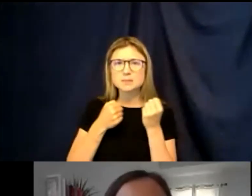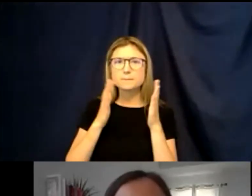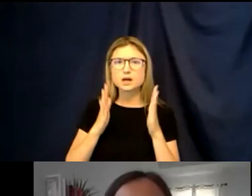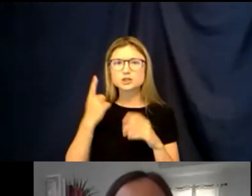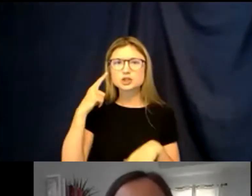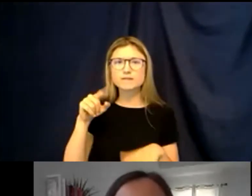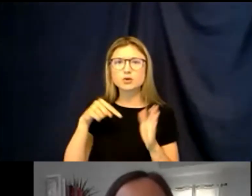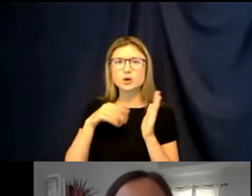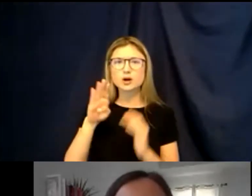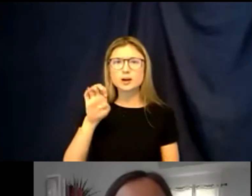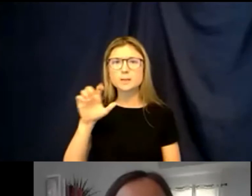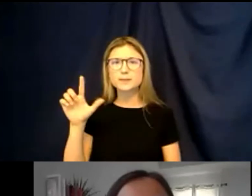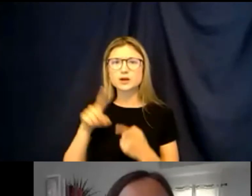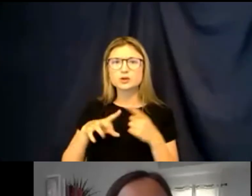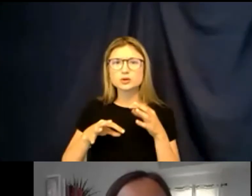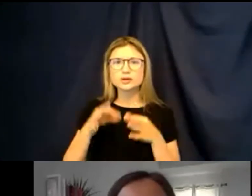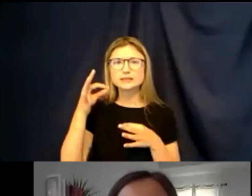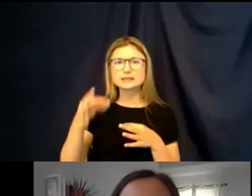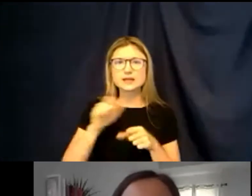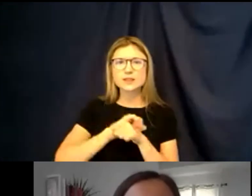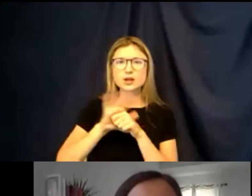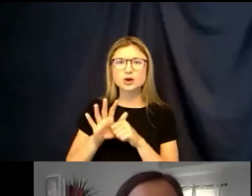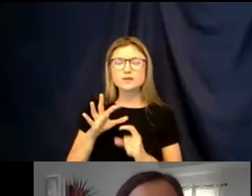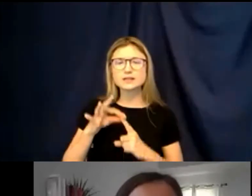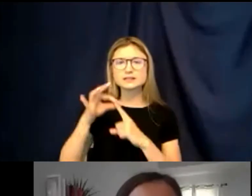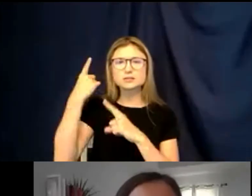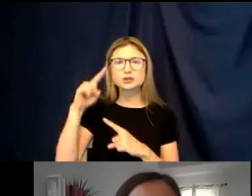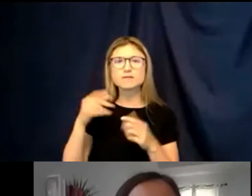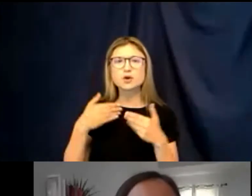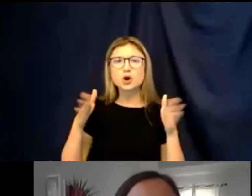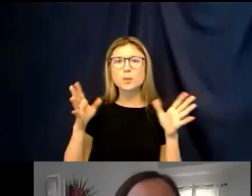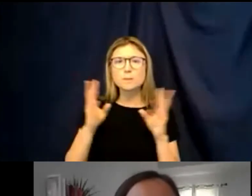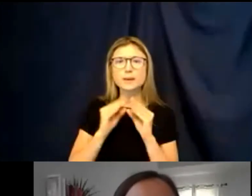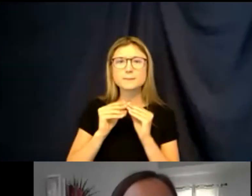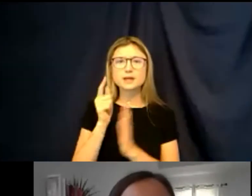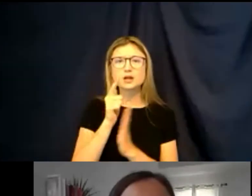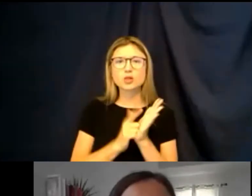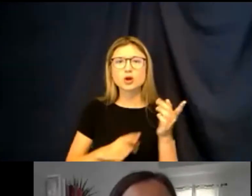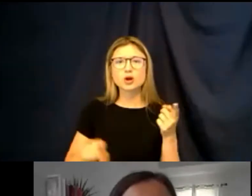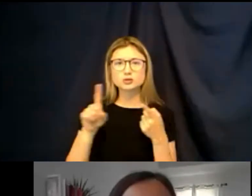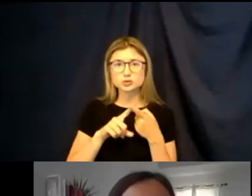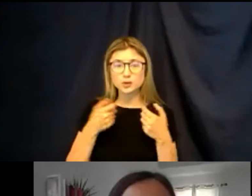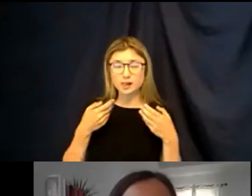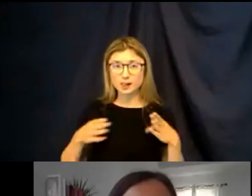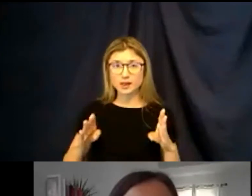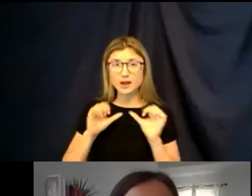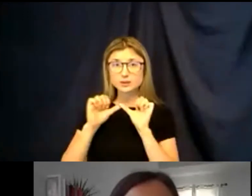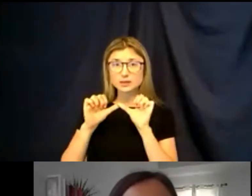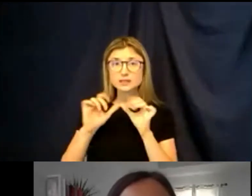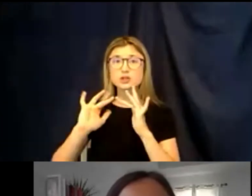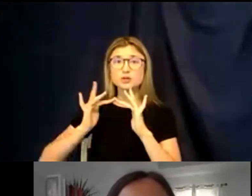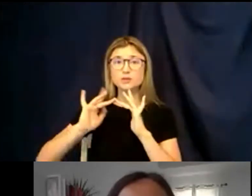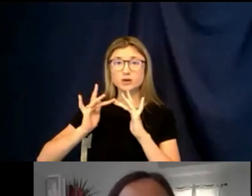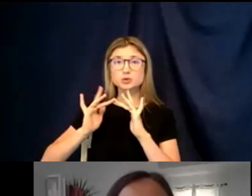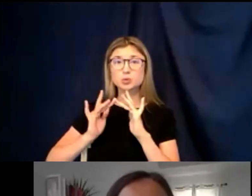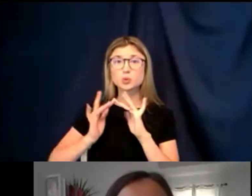extend the COVID exemptions for open meeting laws to allow continued virtual